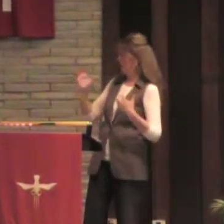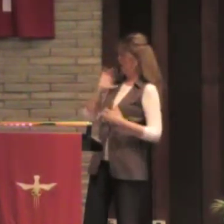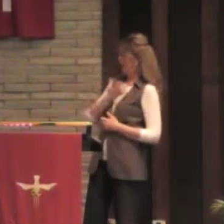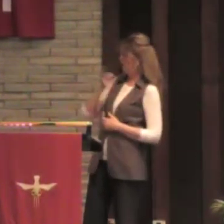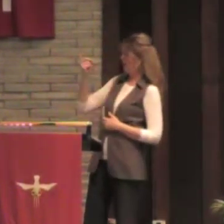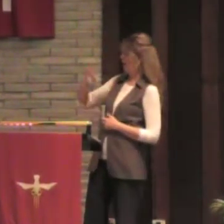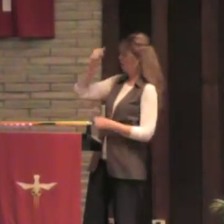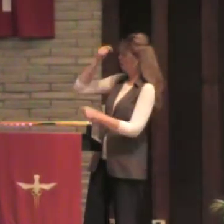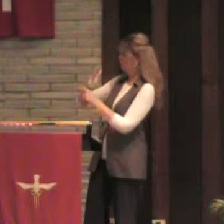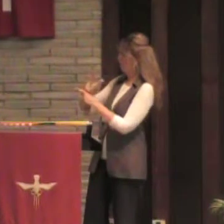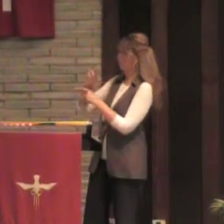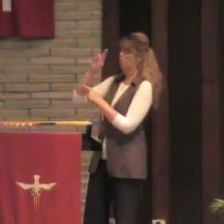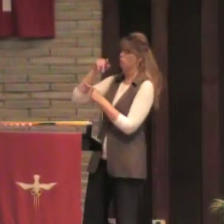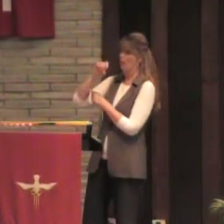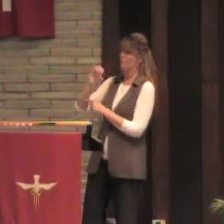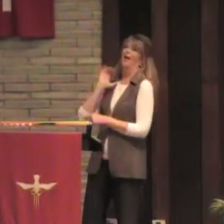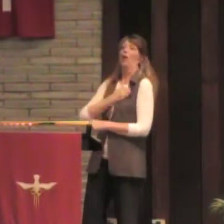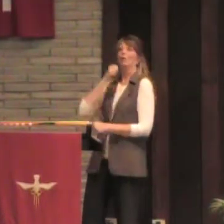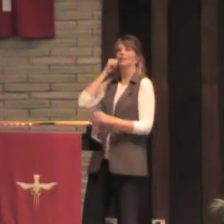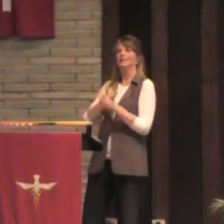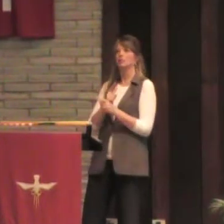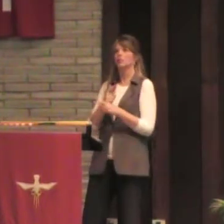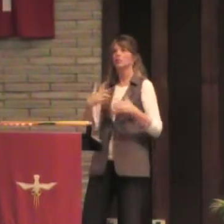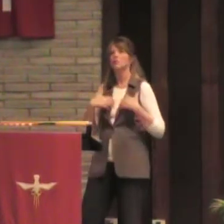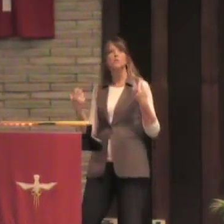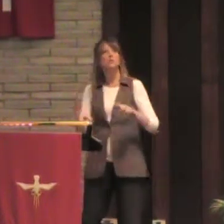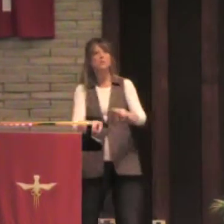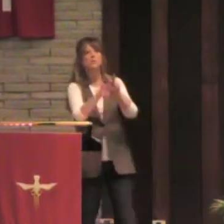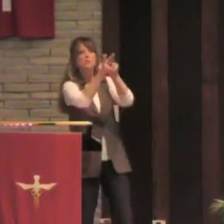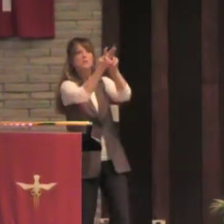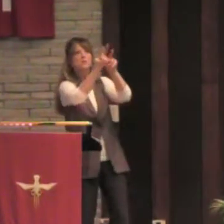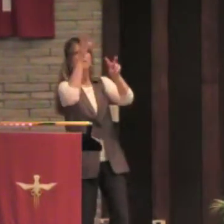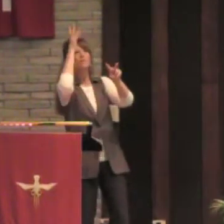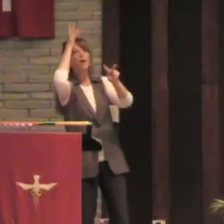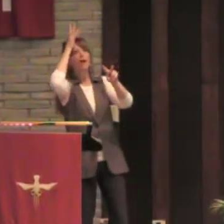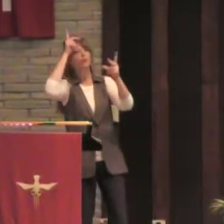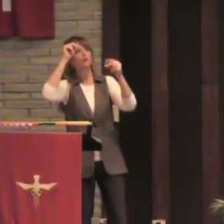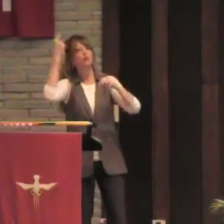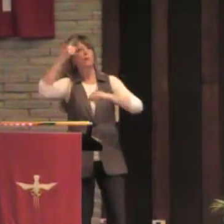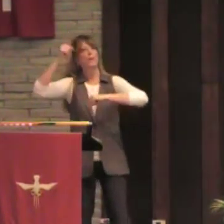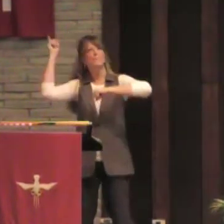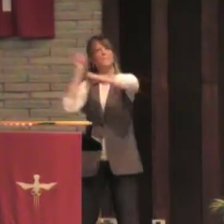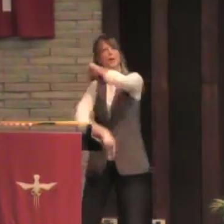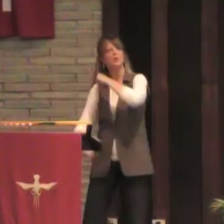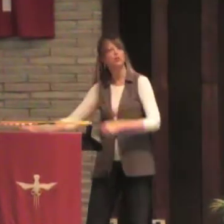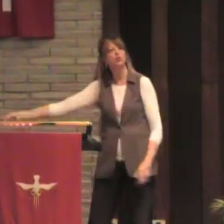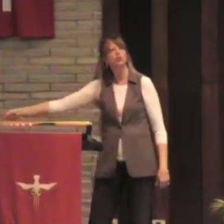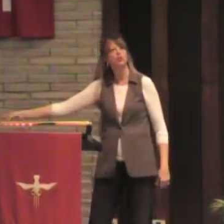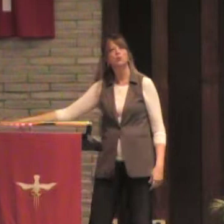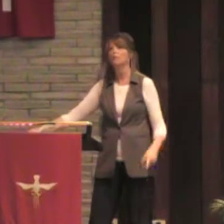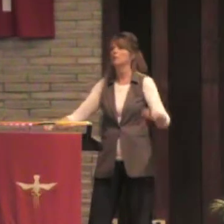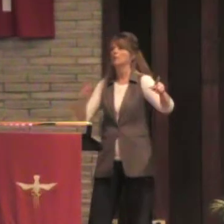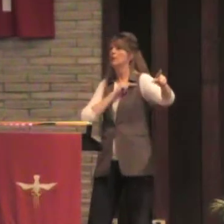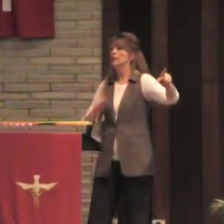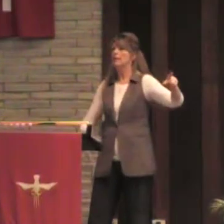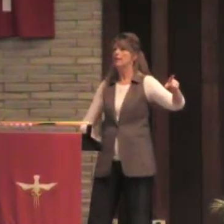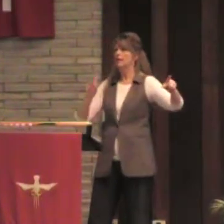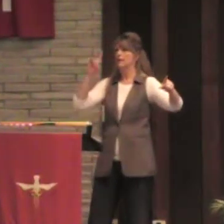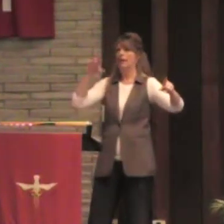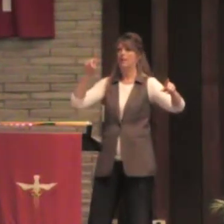was infuriated that their half-brother had raped their sister. So he looked up to their dad to do something. He said, punish him.